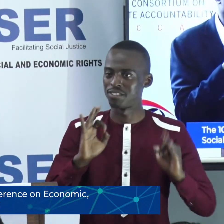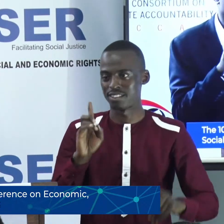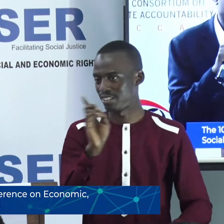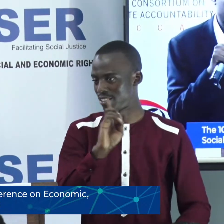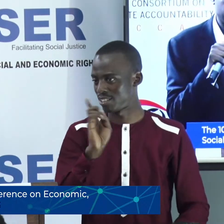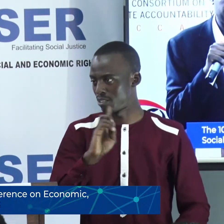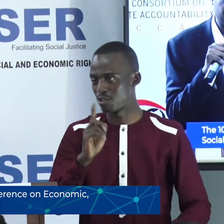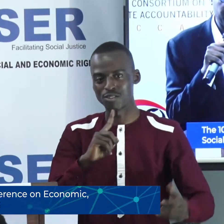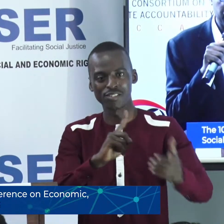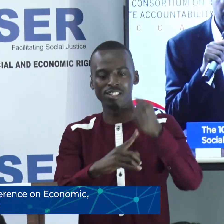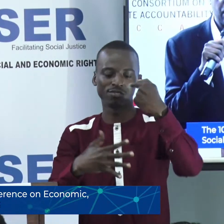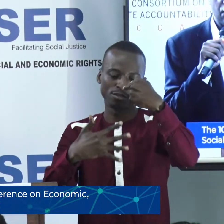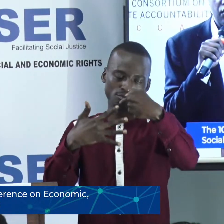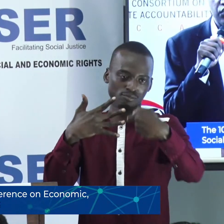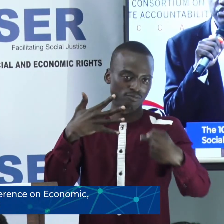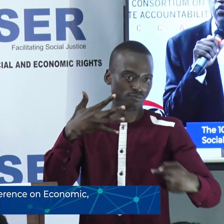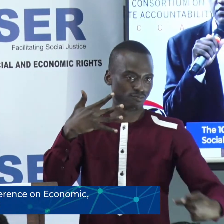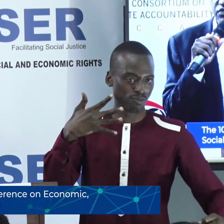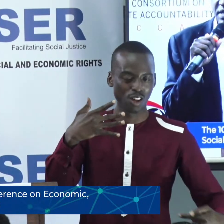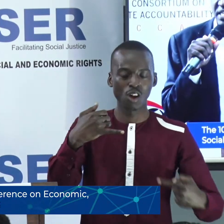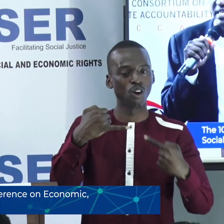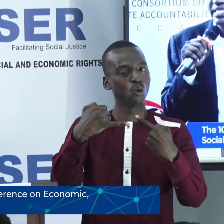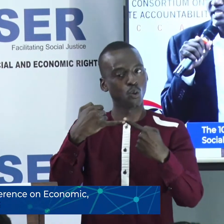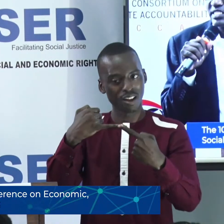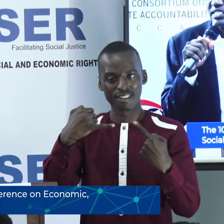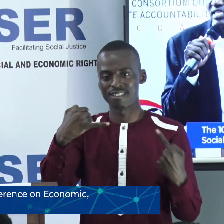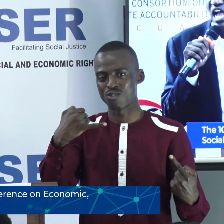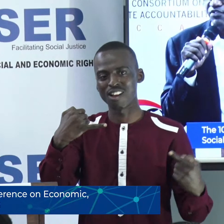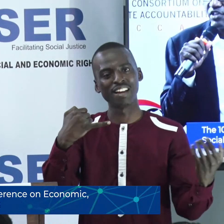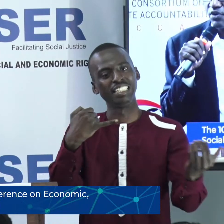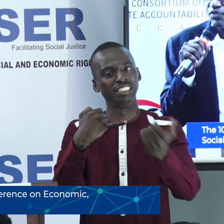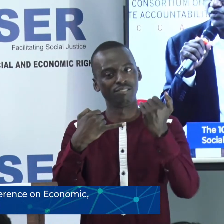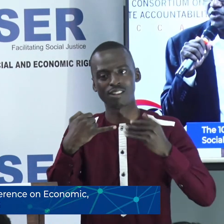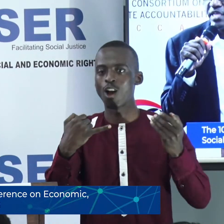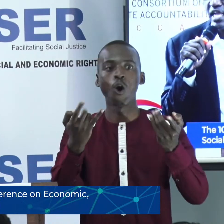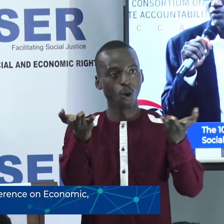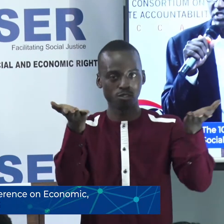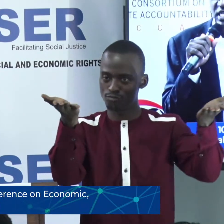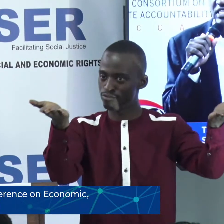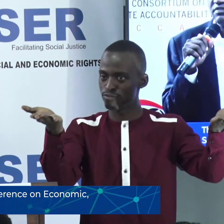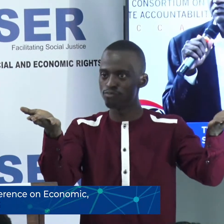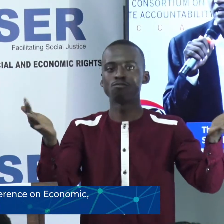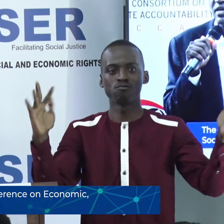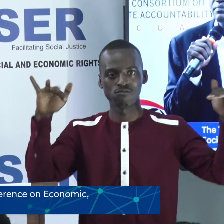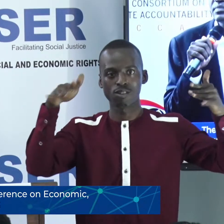everything that we've achieved. Of course, one of the major things is having all of you here, those